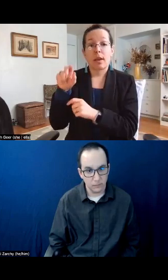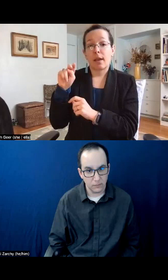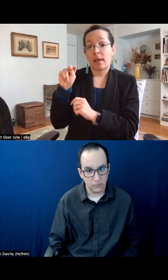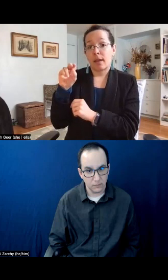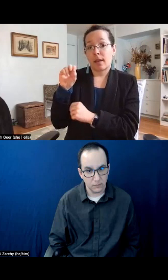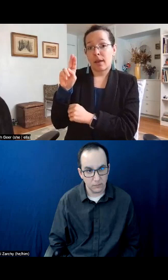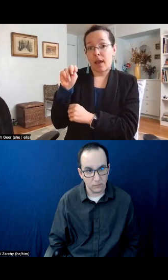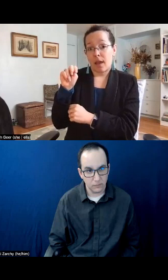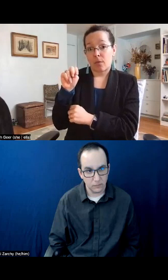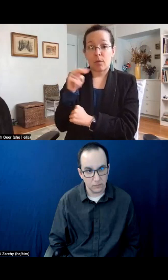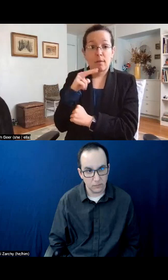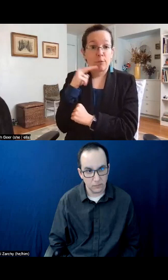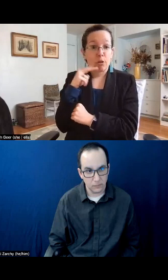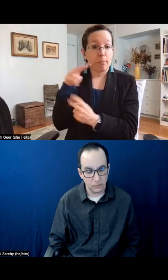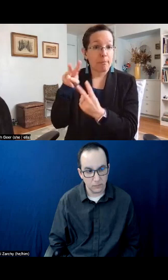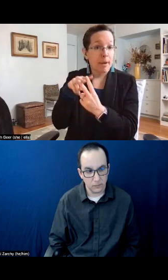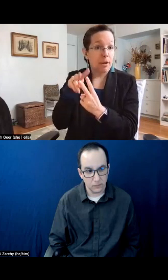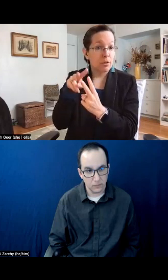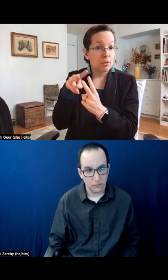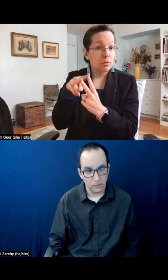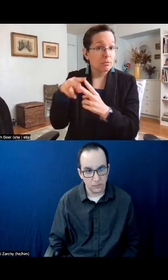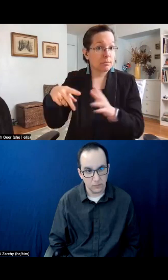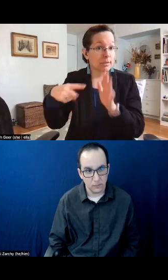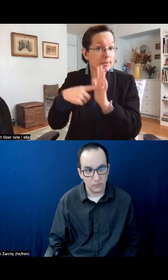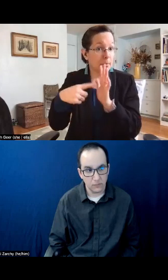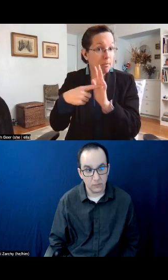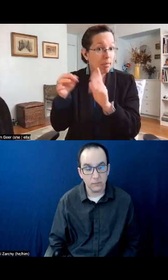for example, would create an adjective.